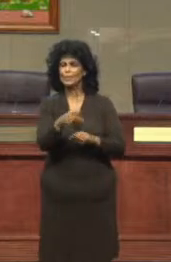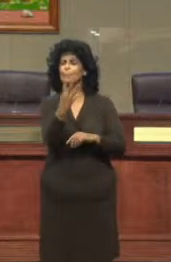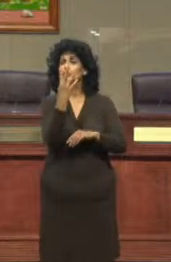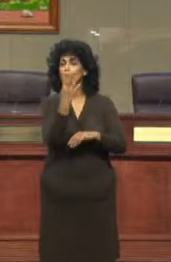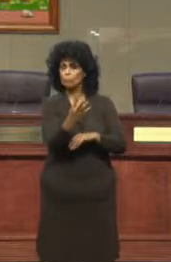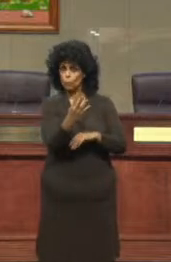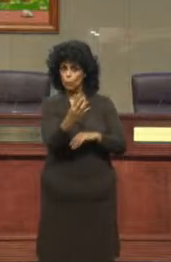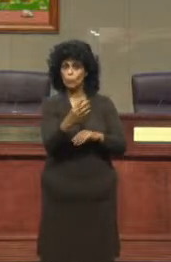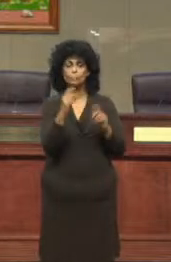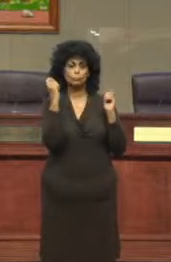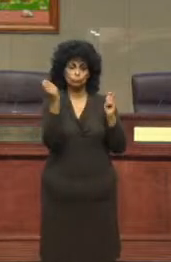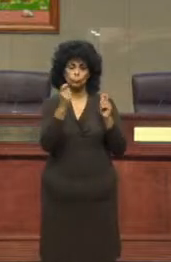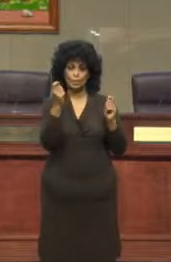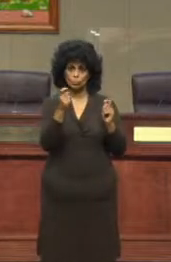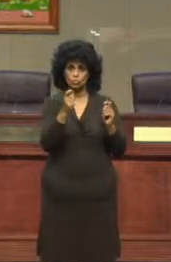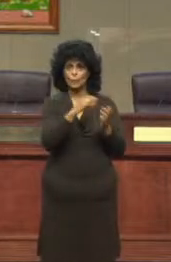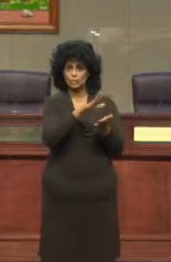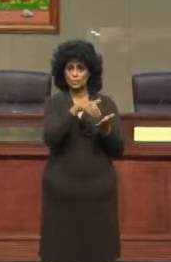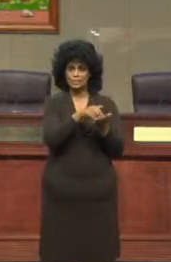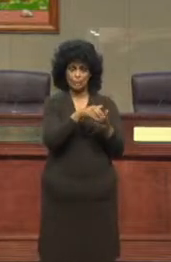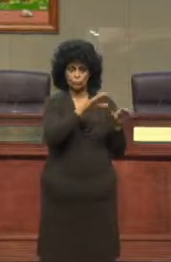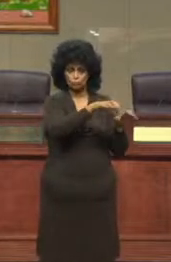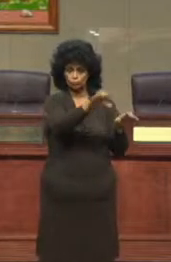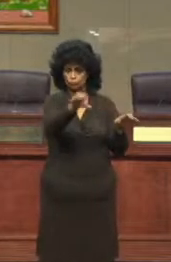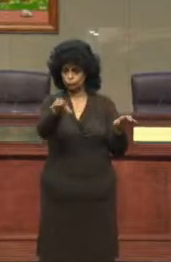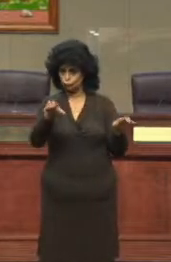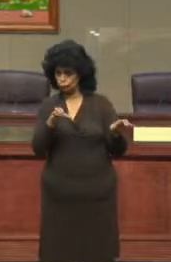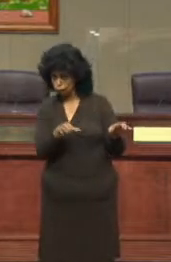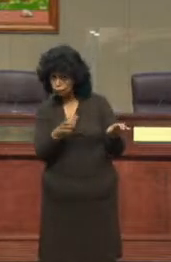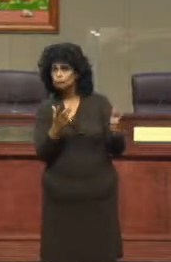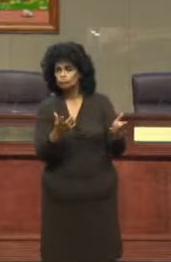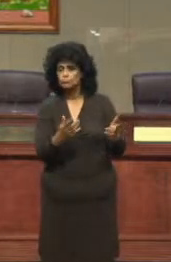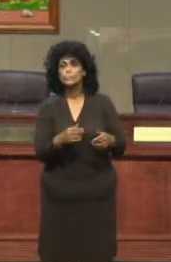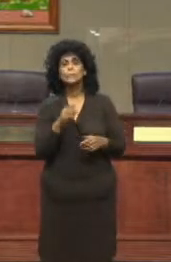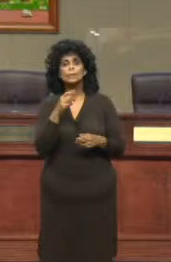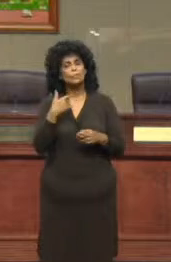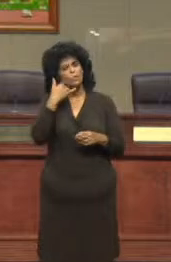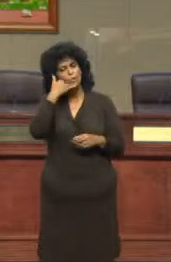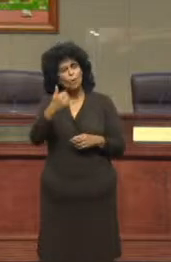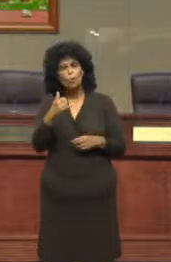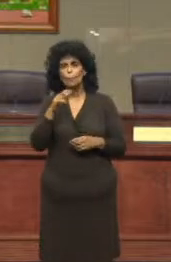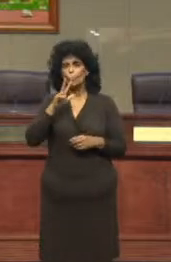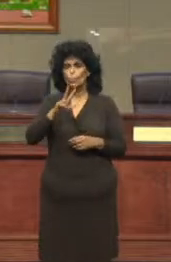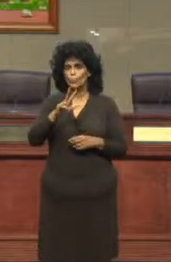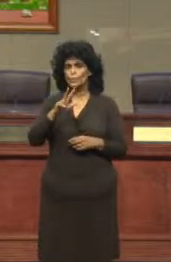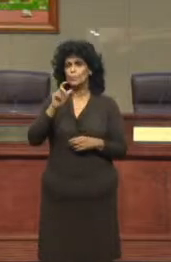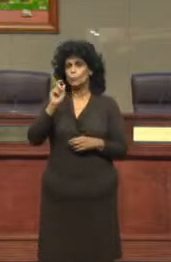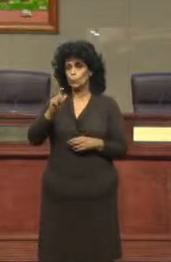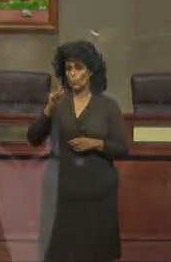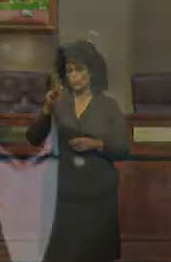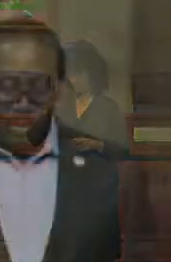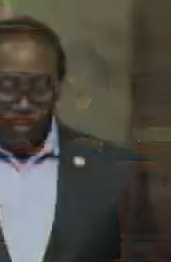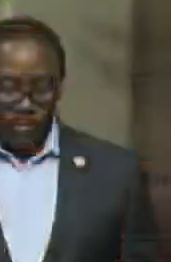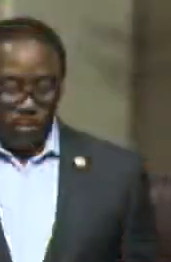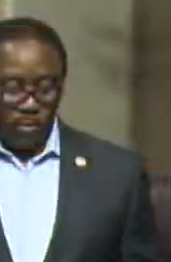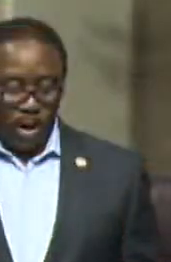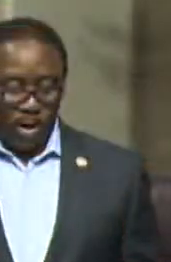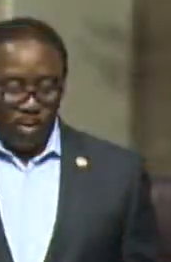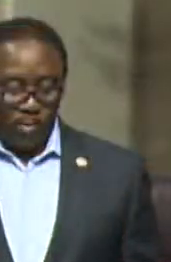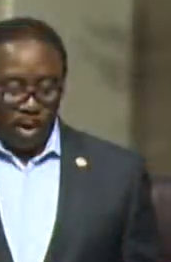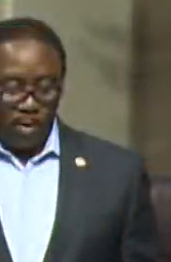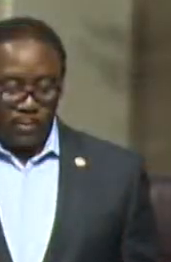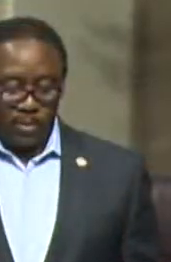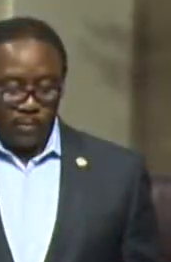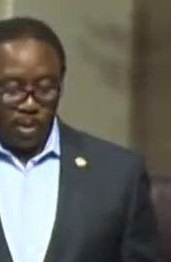sites. To qualify for a ride, you can call 311 to register through